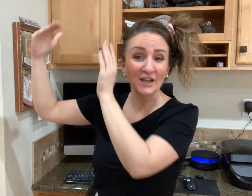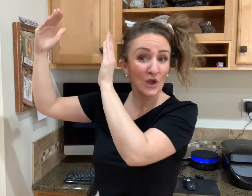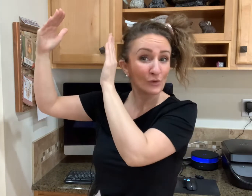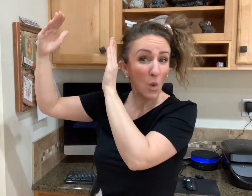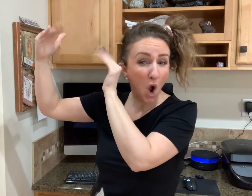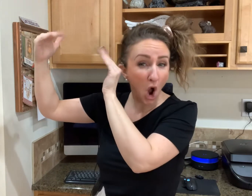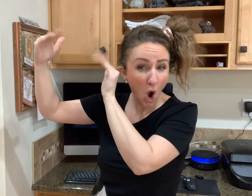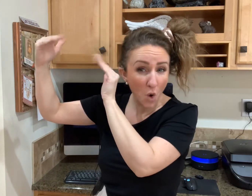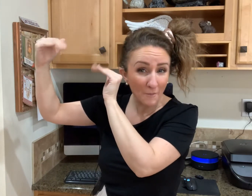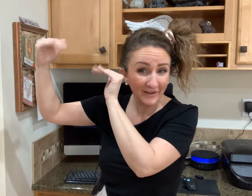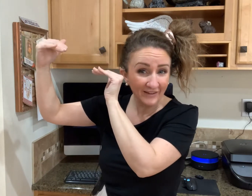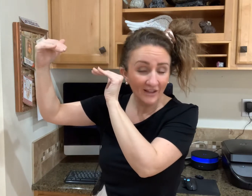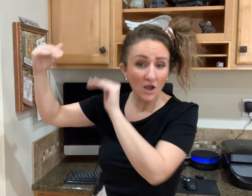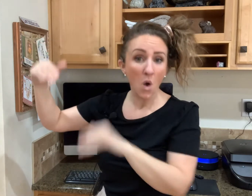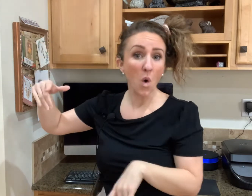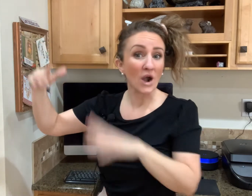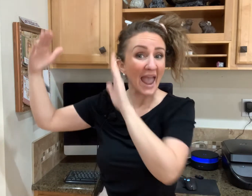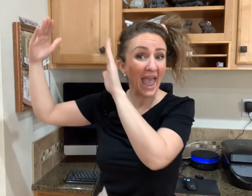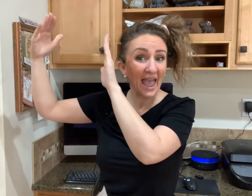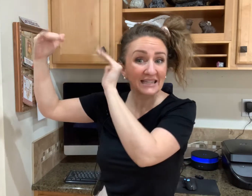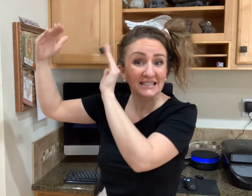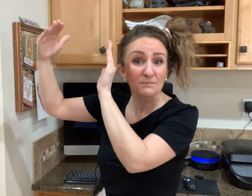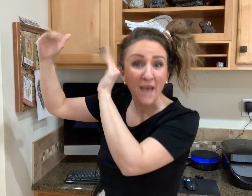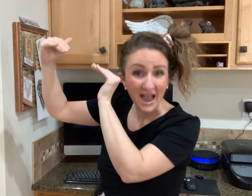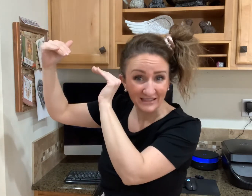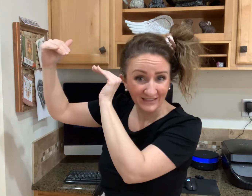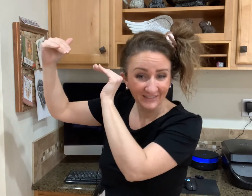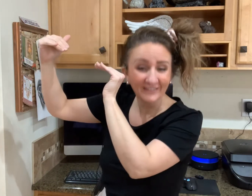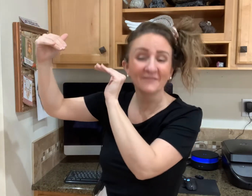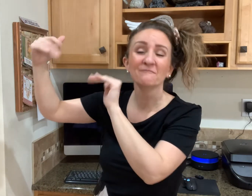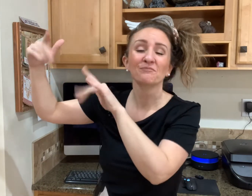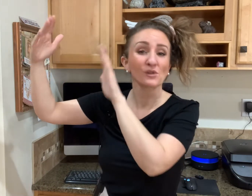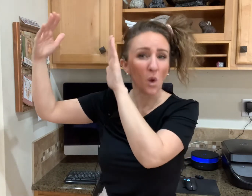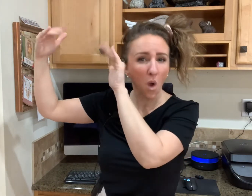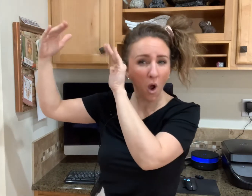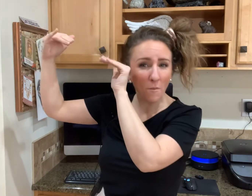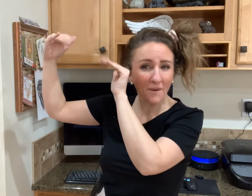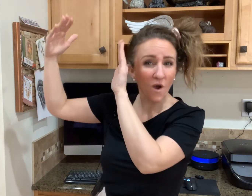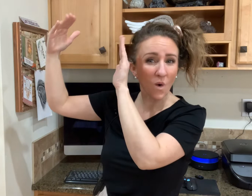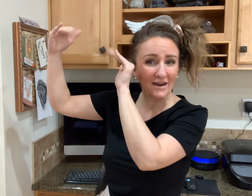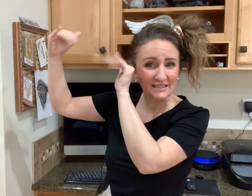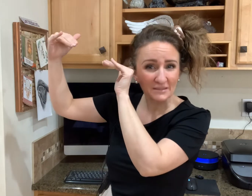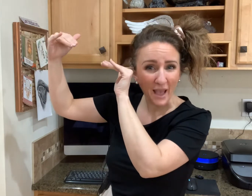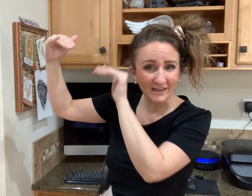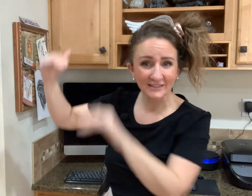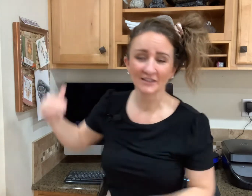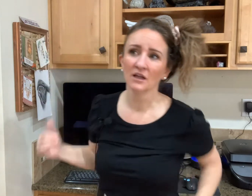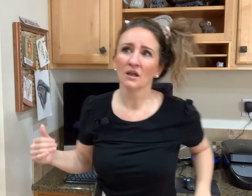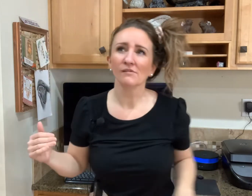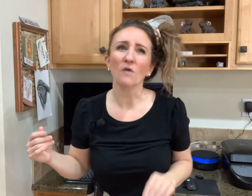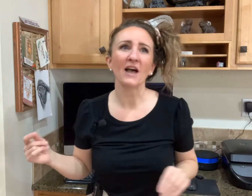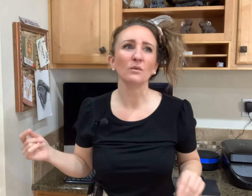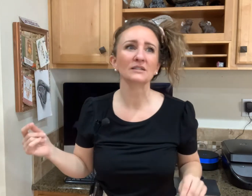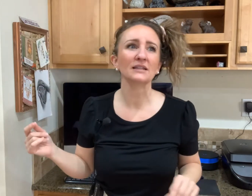So hope or expect. So hope or expect. So if I was